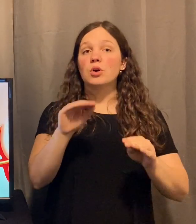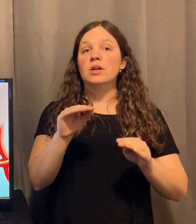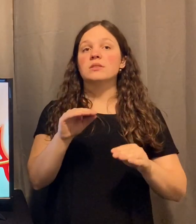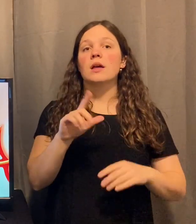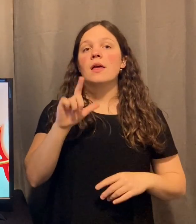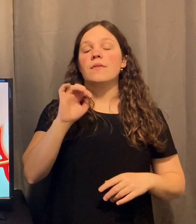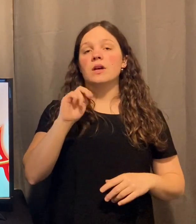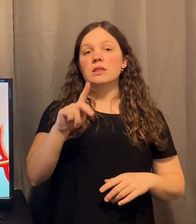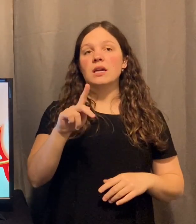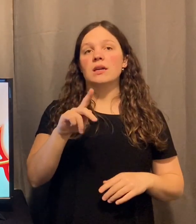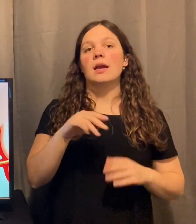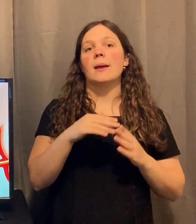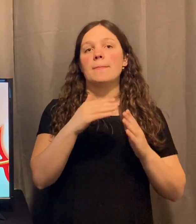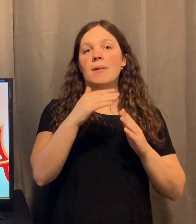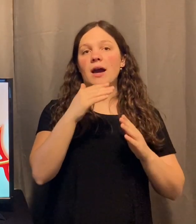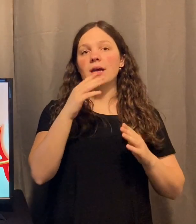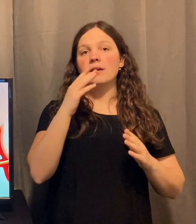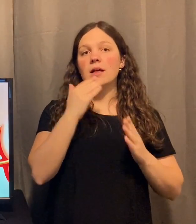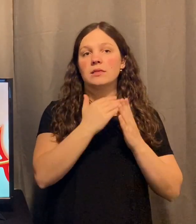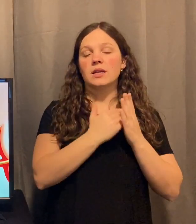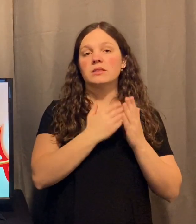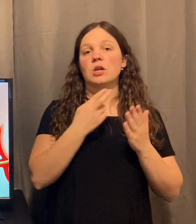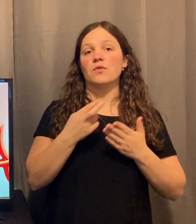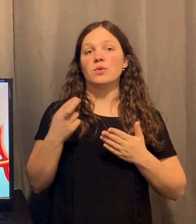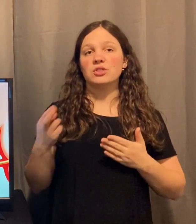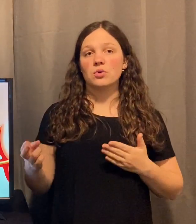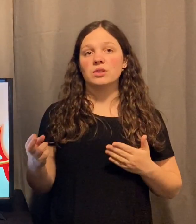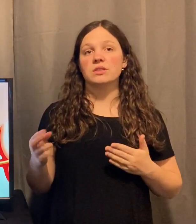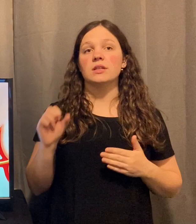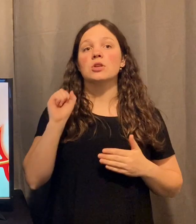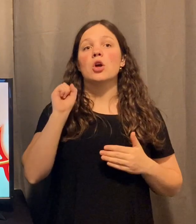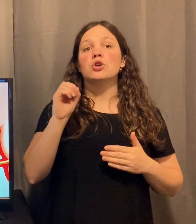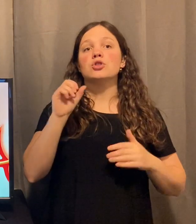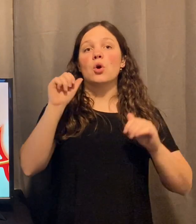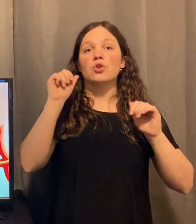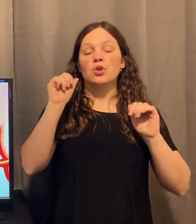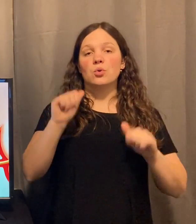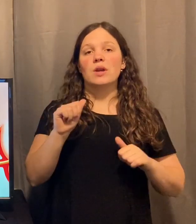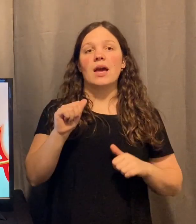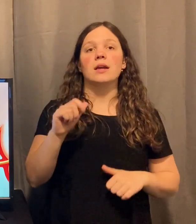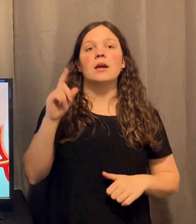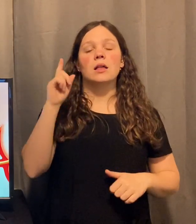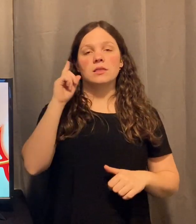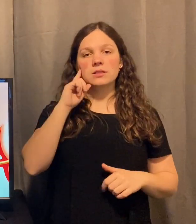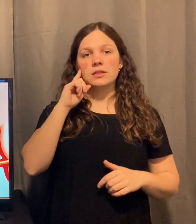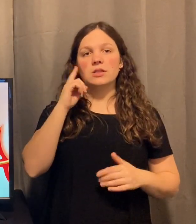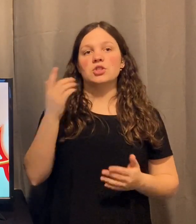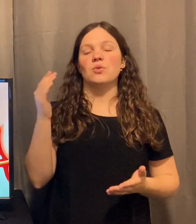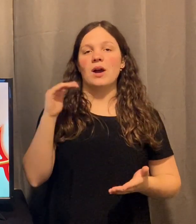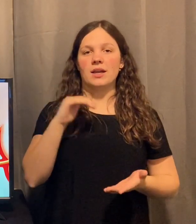put the link in my list of resources so you can listen to it